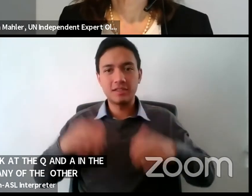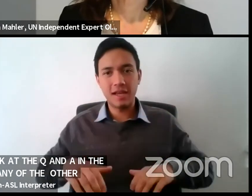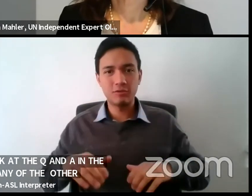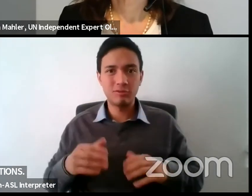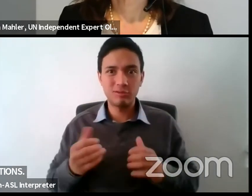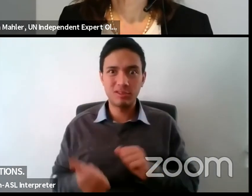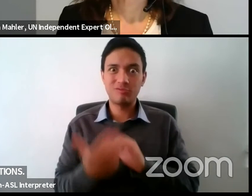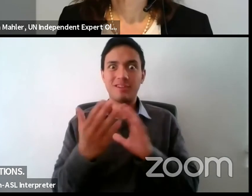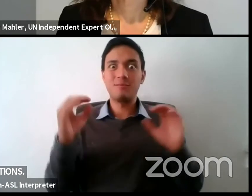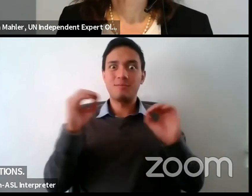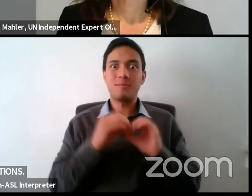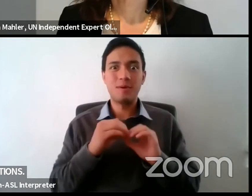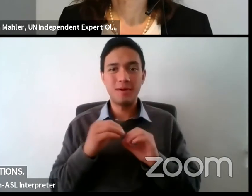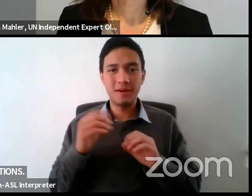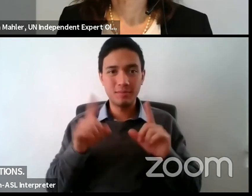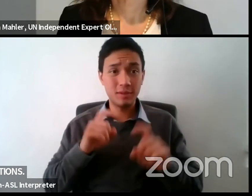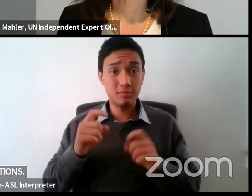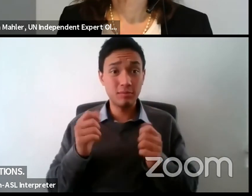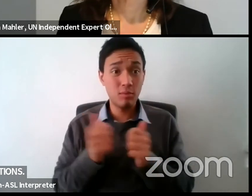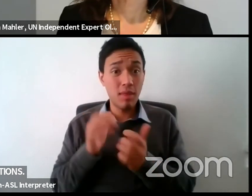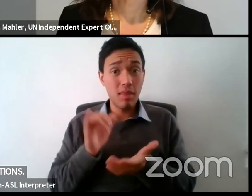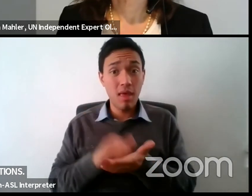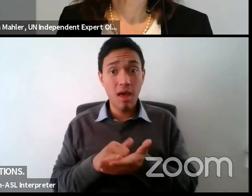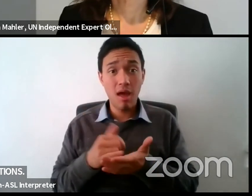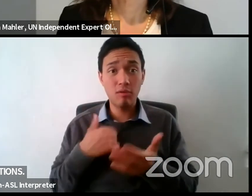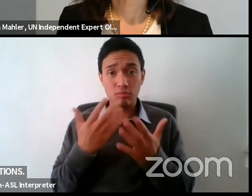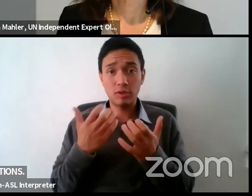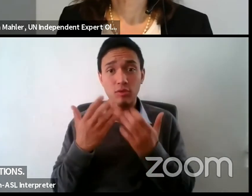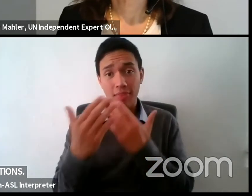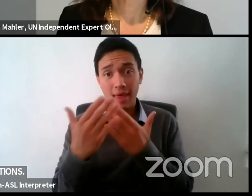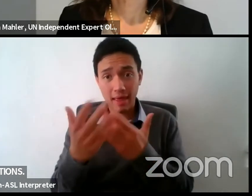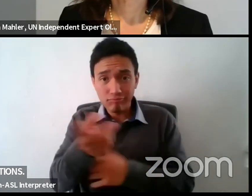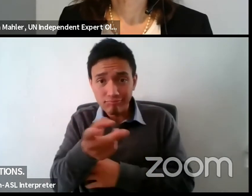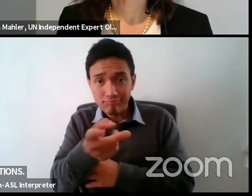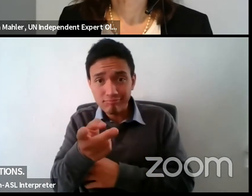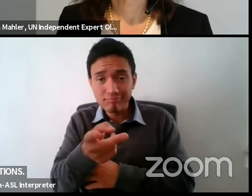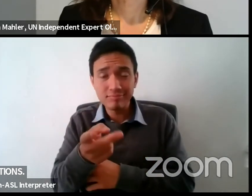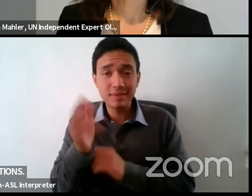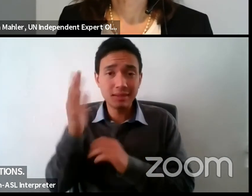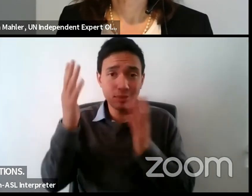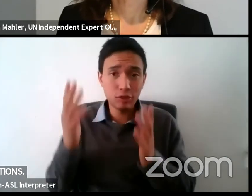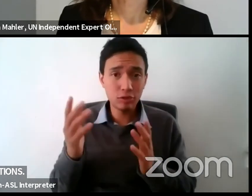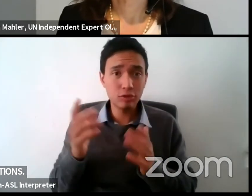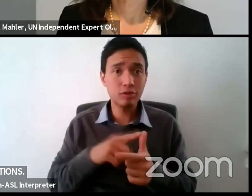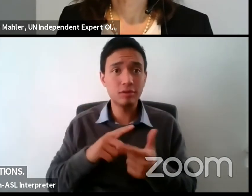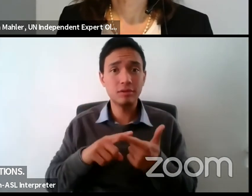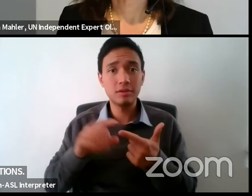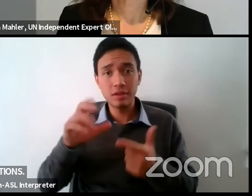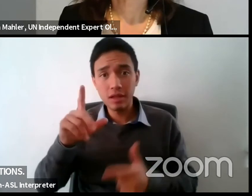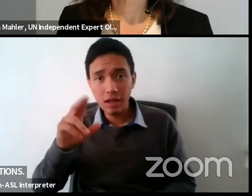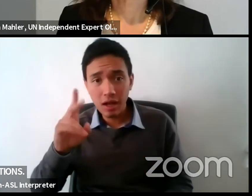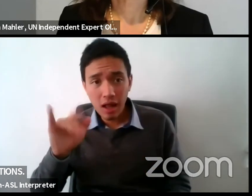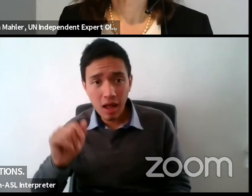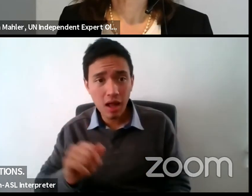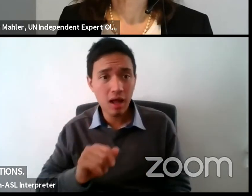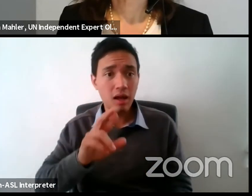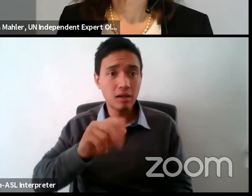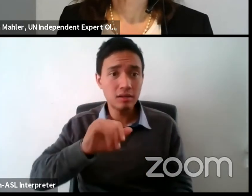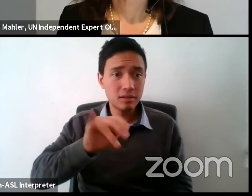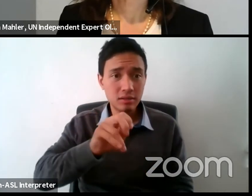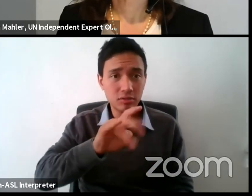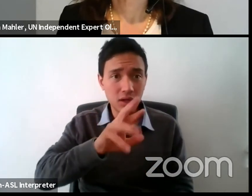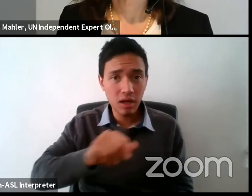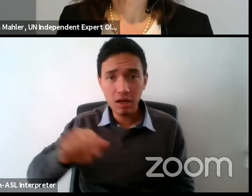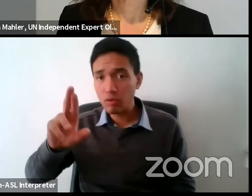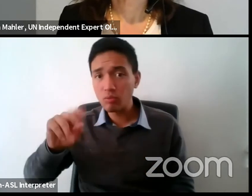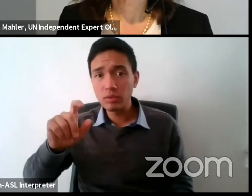address more of them. So with that, I would like to thank our wonderful speakers, Claudia, Rajendra, Roxana, and